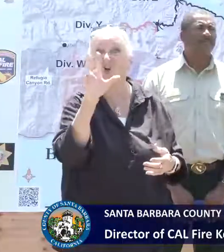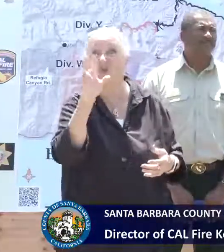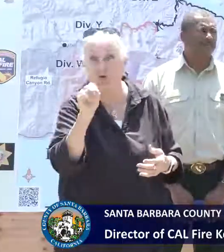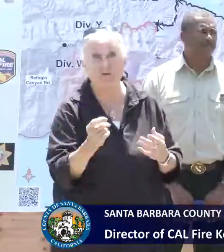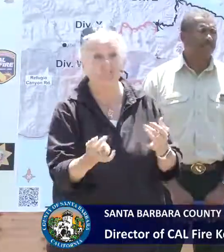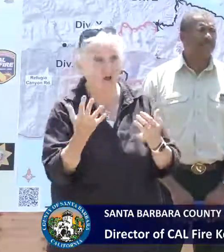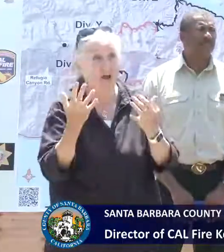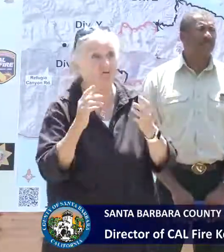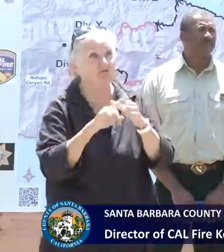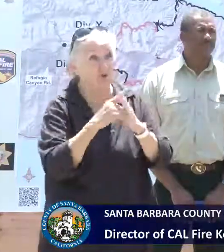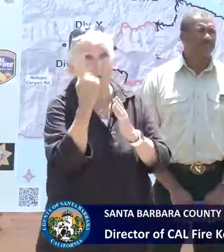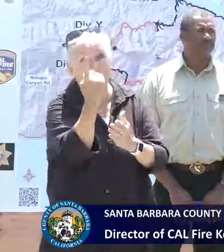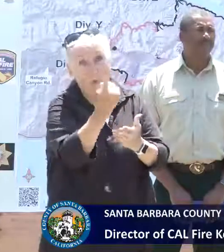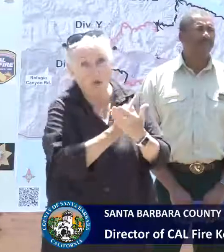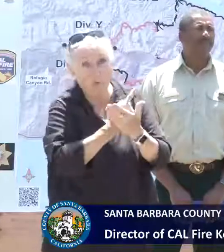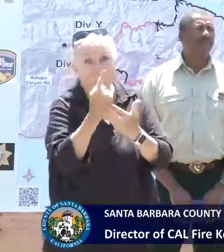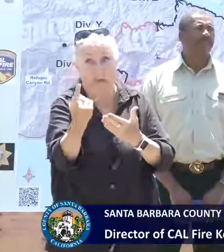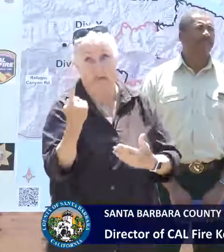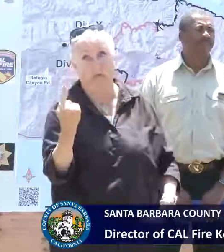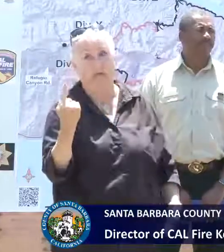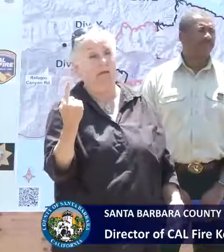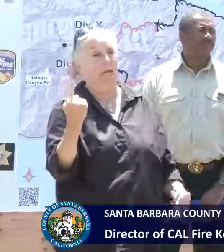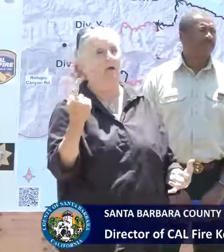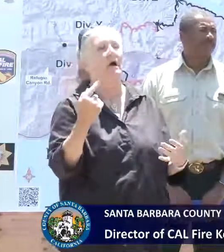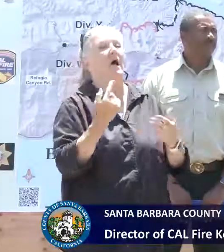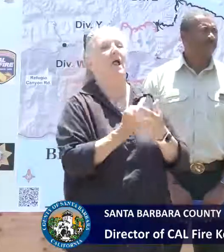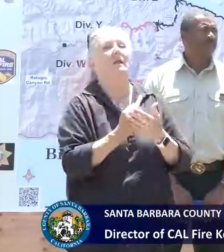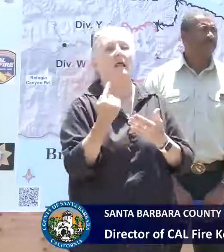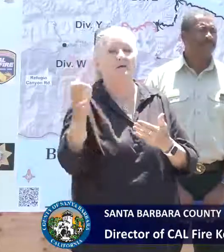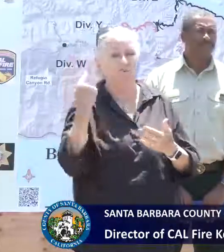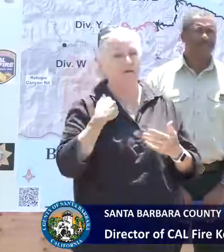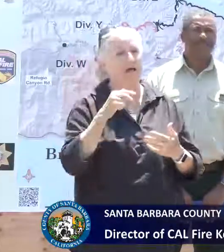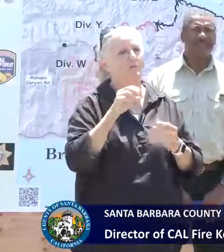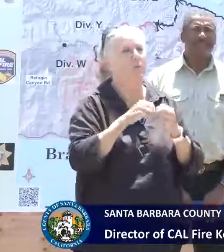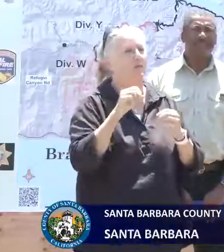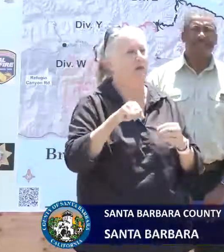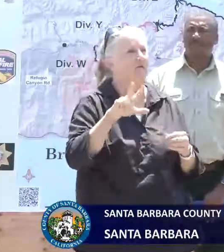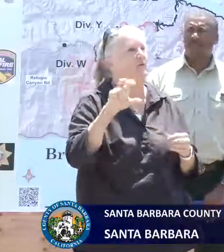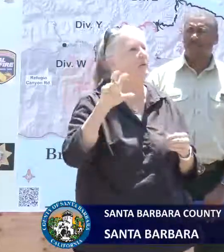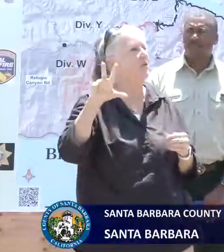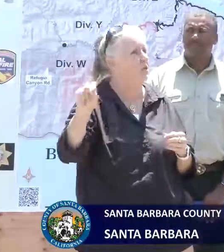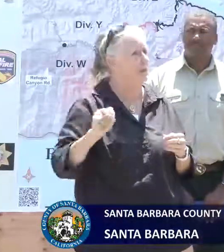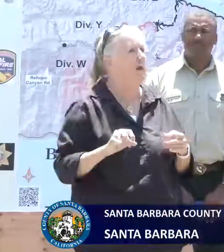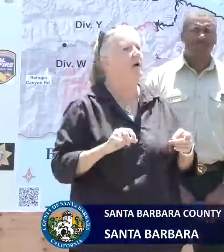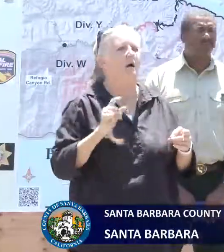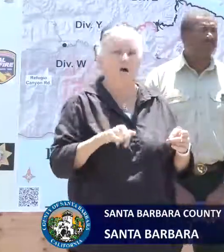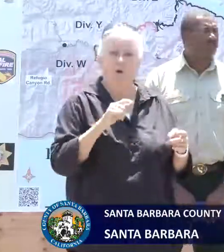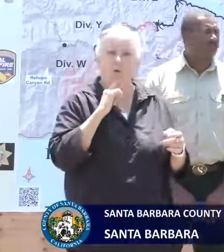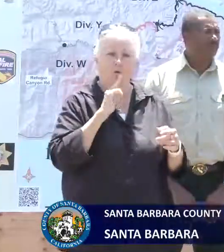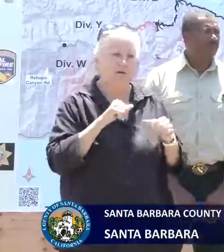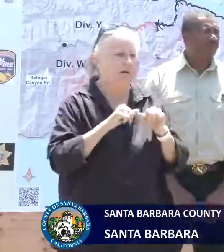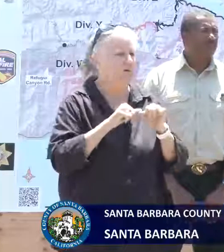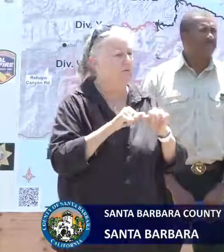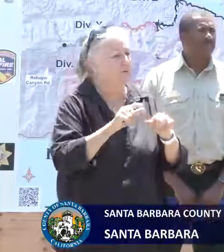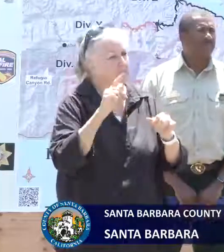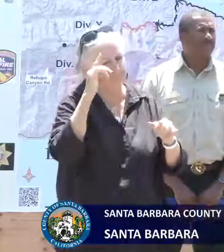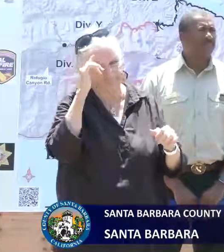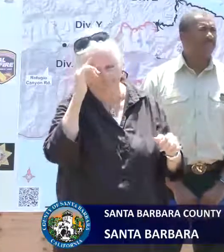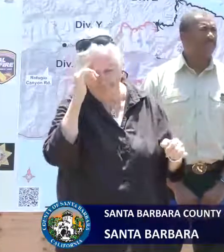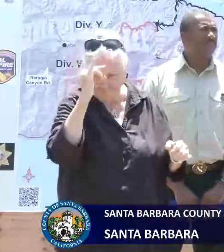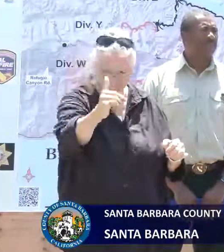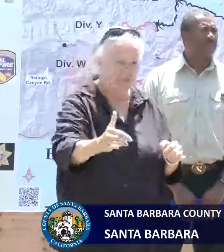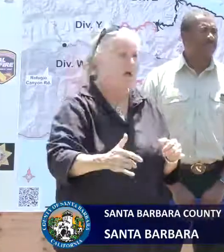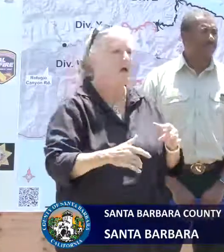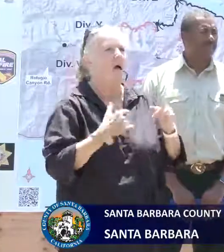started in a 1 week period. Just last week, we had over 330. We're in this fire season for the long haul, and you have the